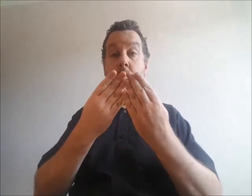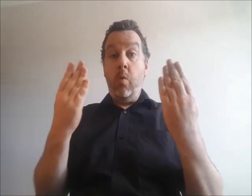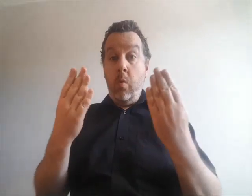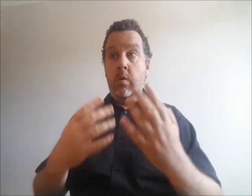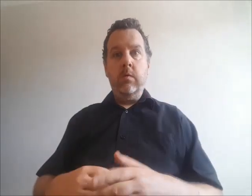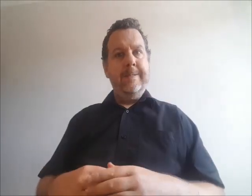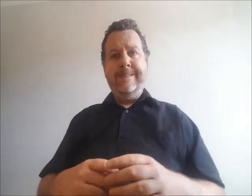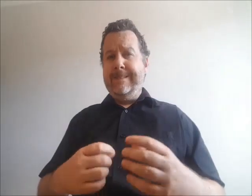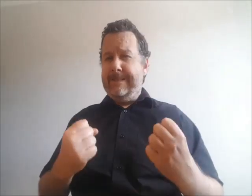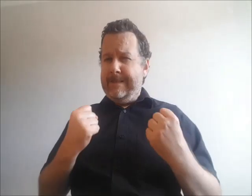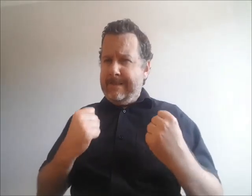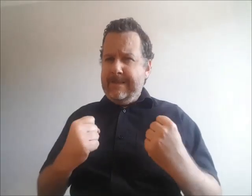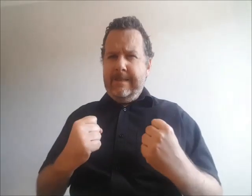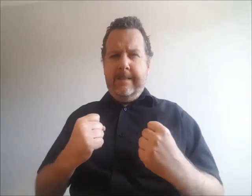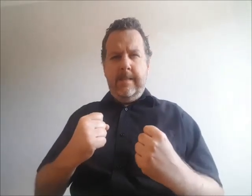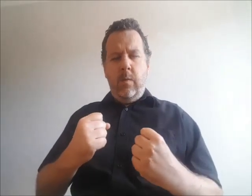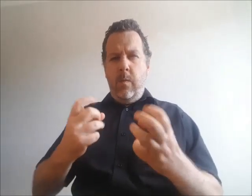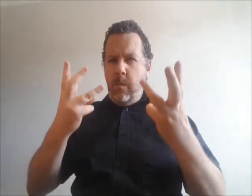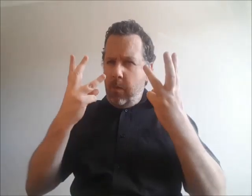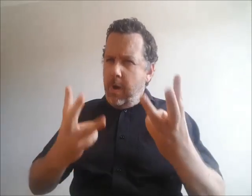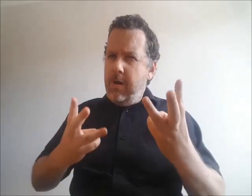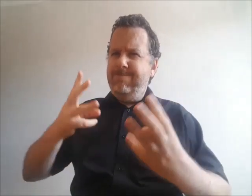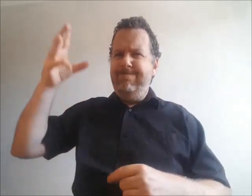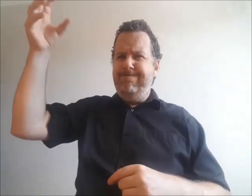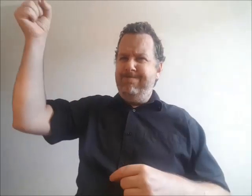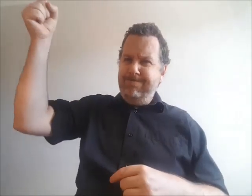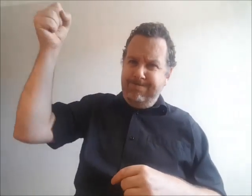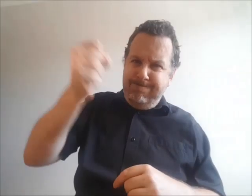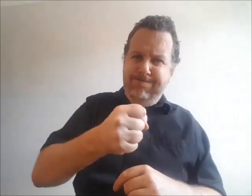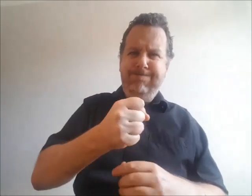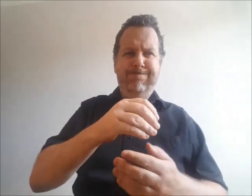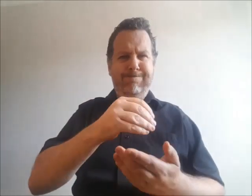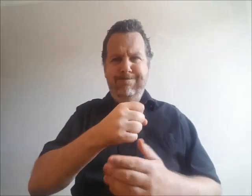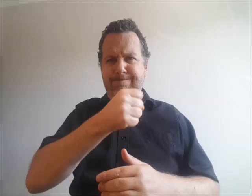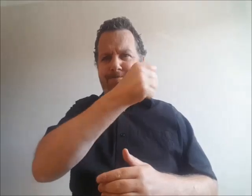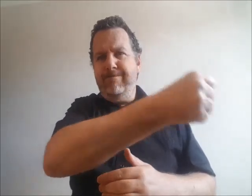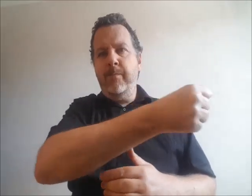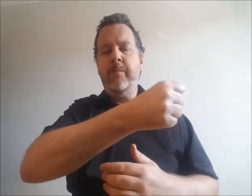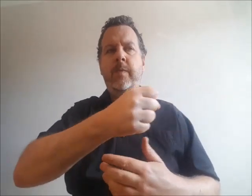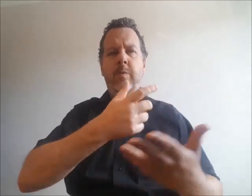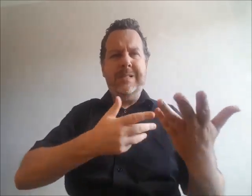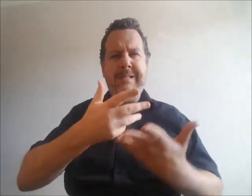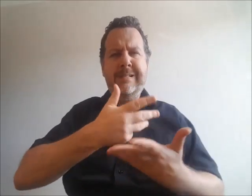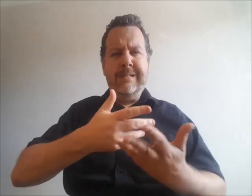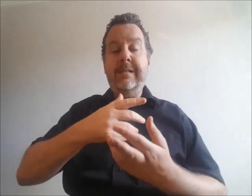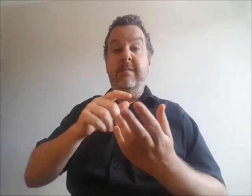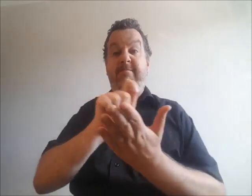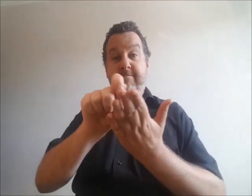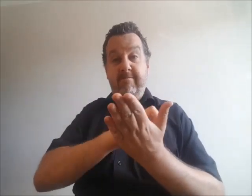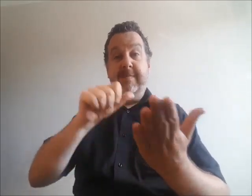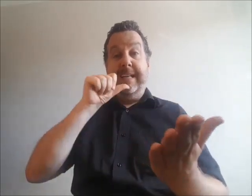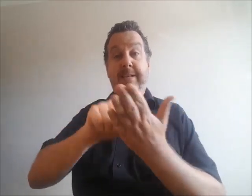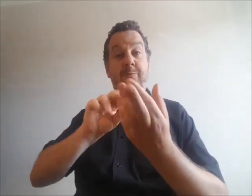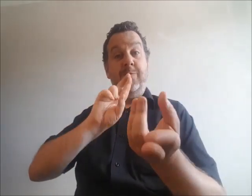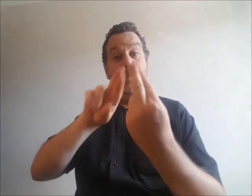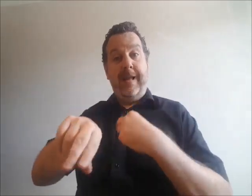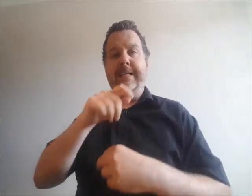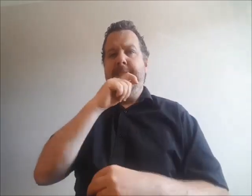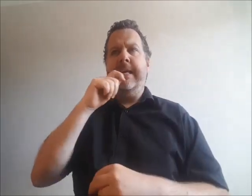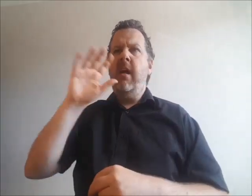The Tralee Board really wanted to go ahead with their plan though. They really wanted to put Mary Foley in the Sisters of Mercy Convent. And they again